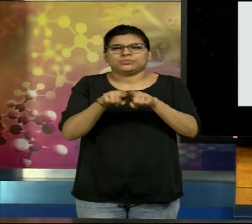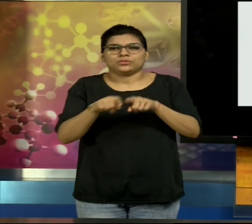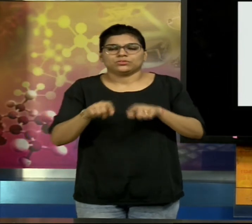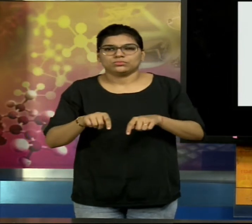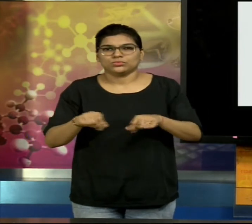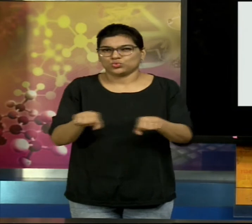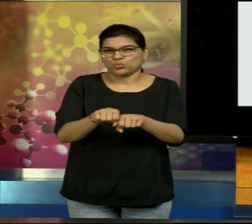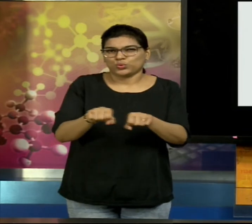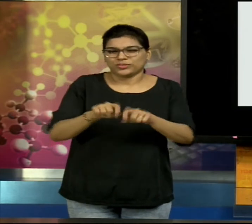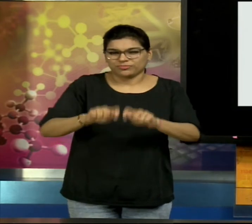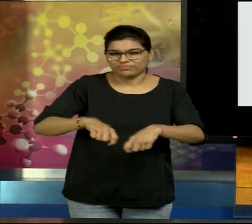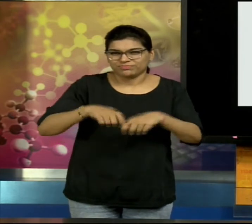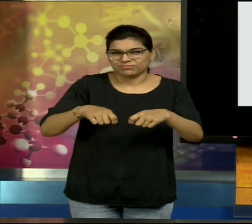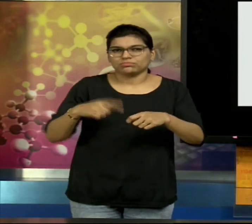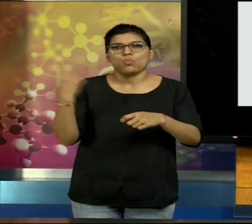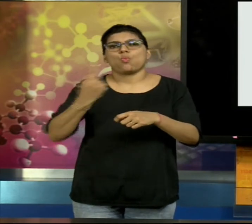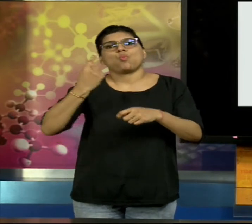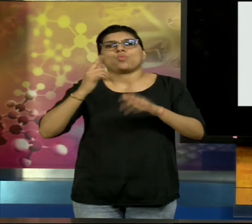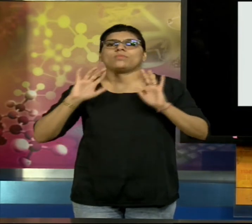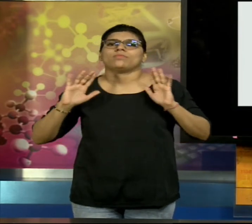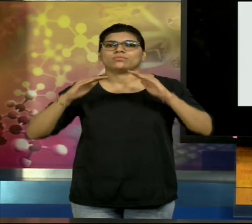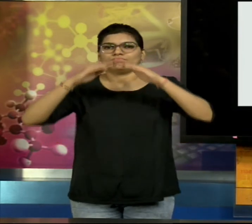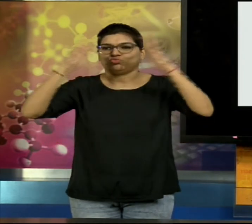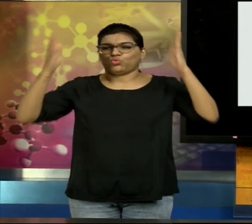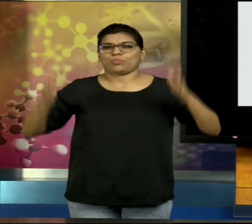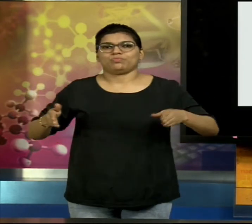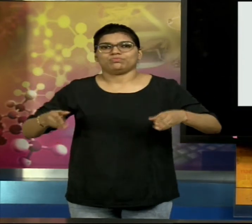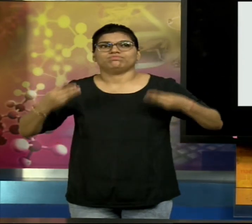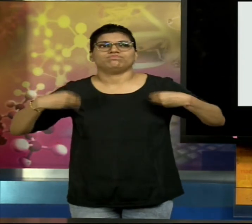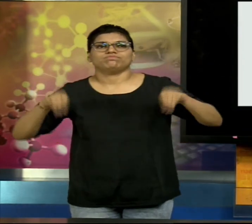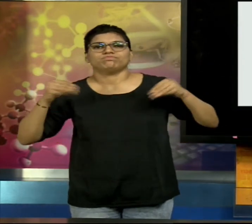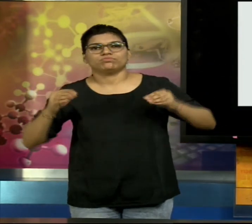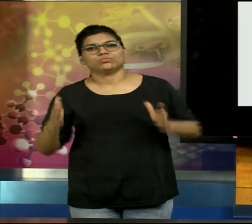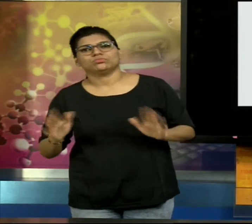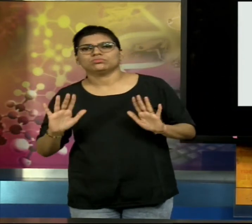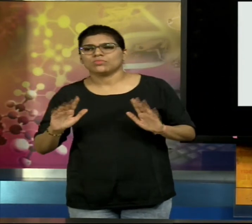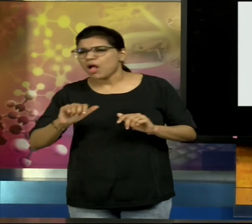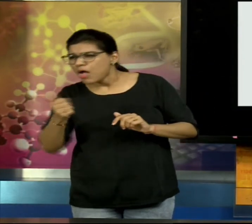there we have different departments.